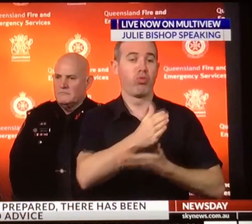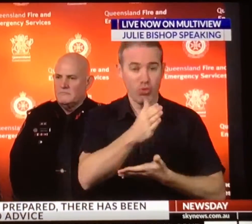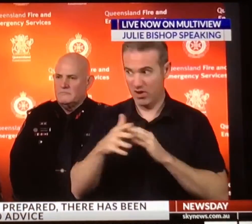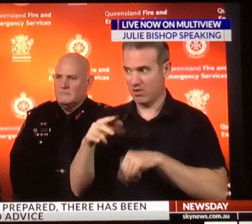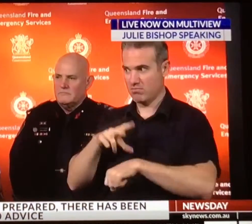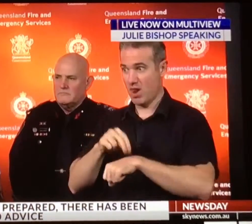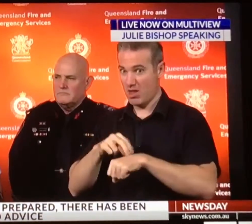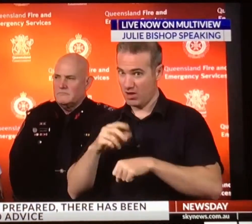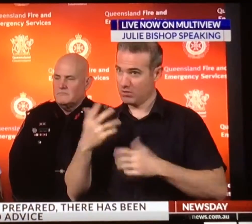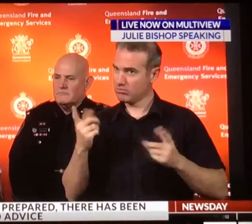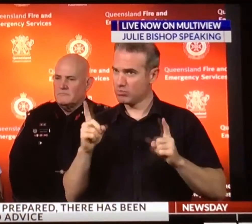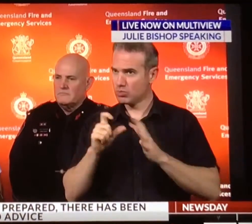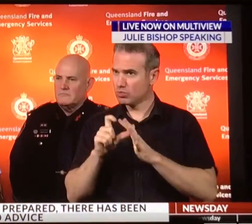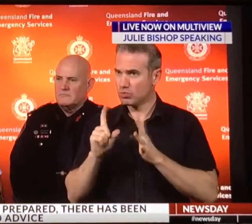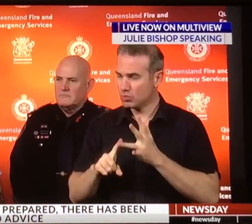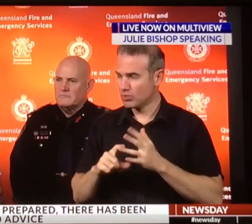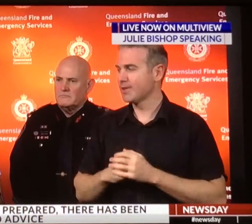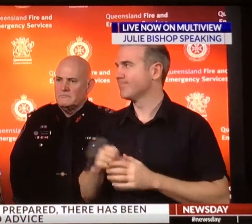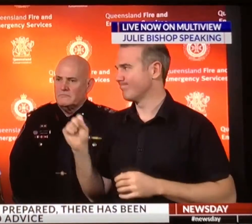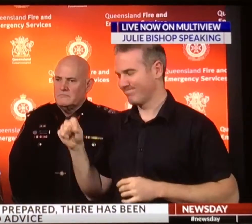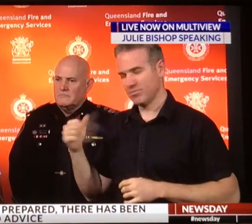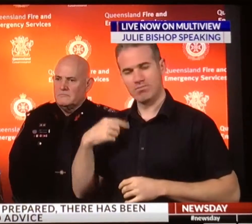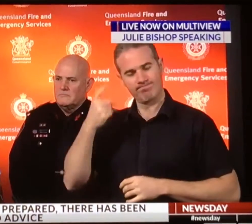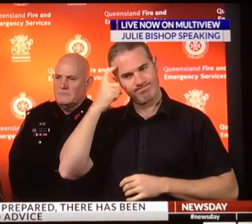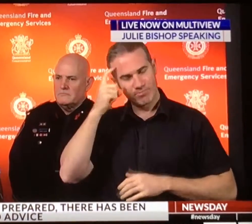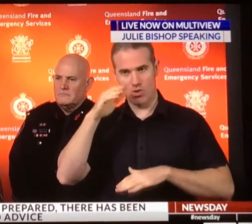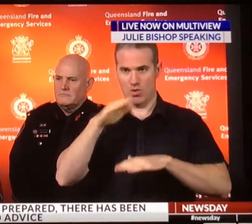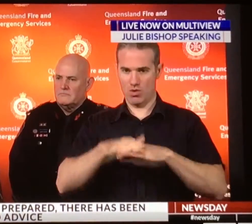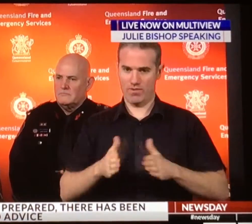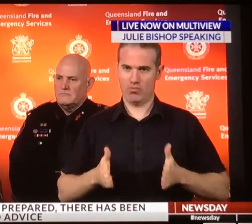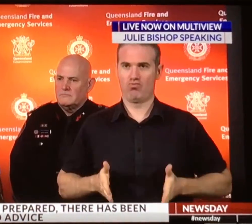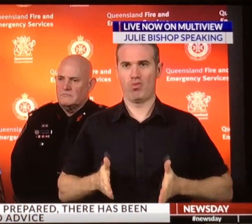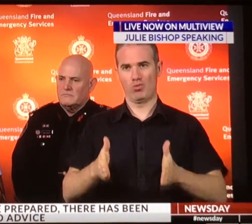there is. Look, our primary concern is community safety, and road safety is one